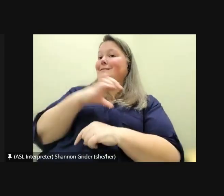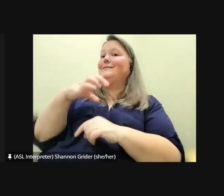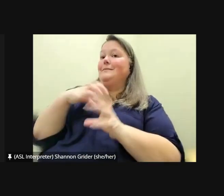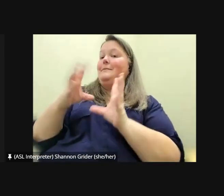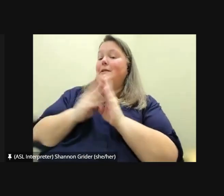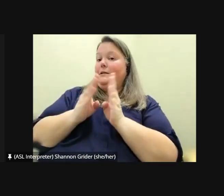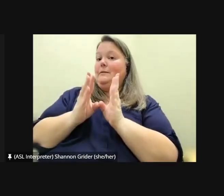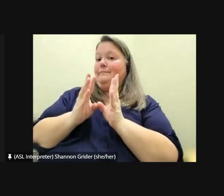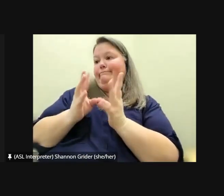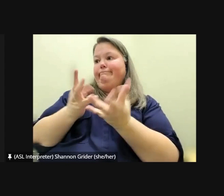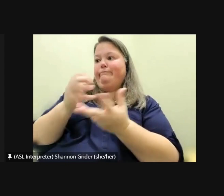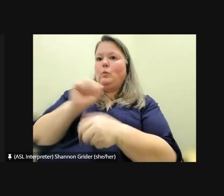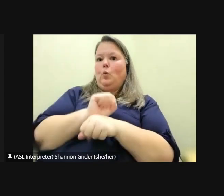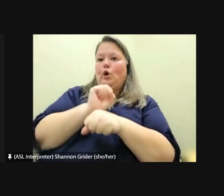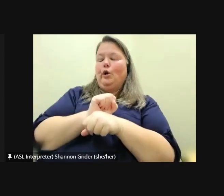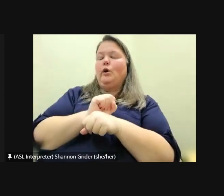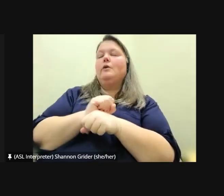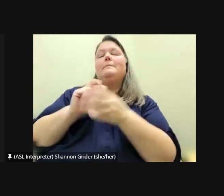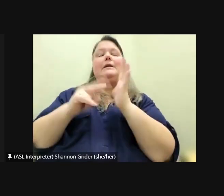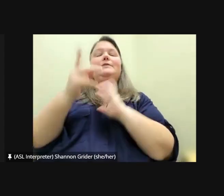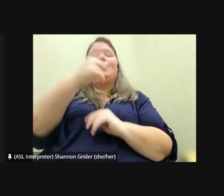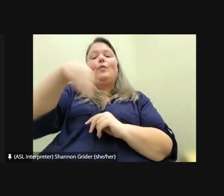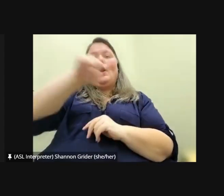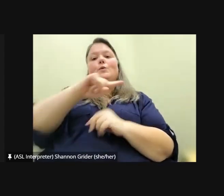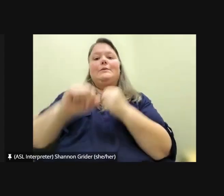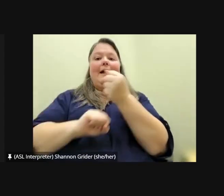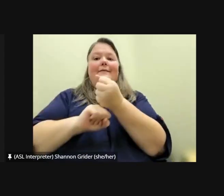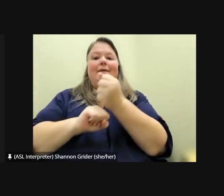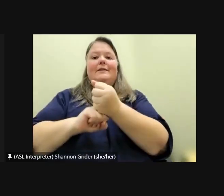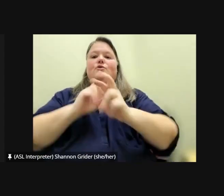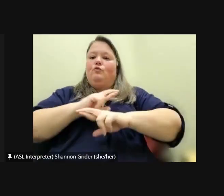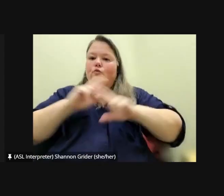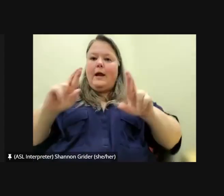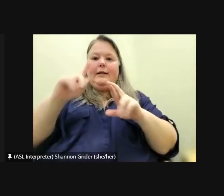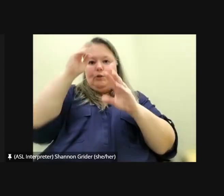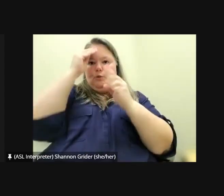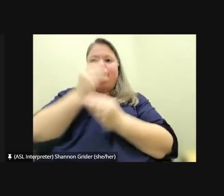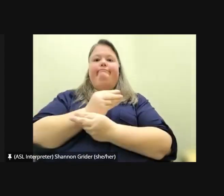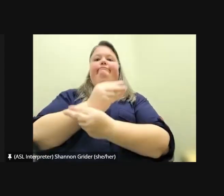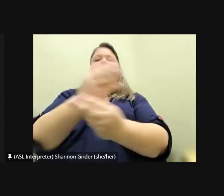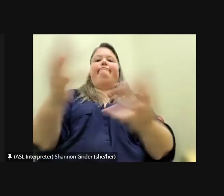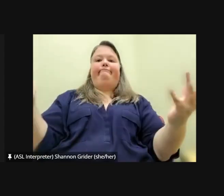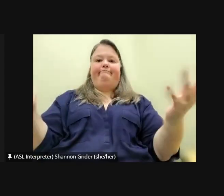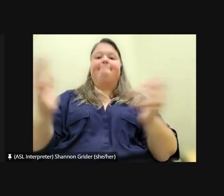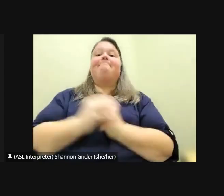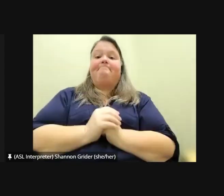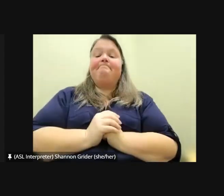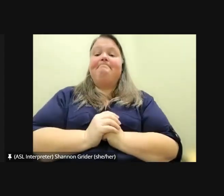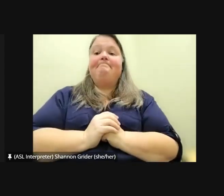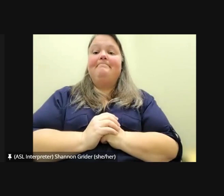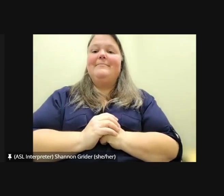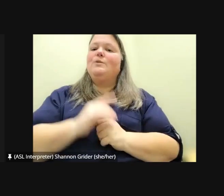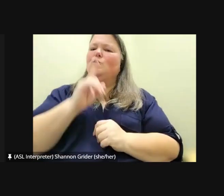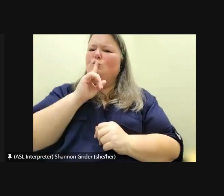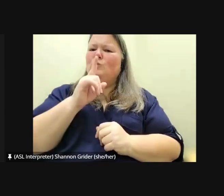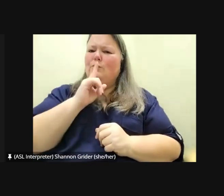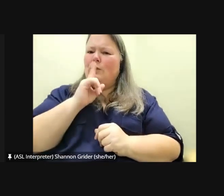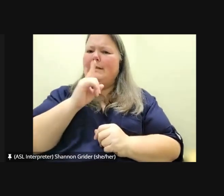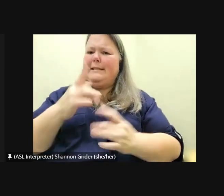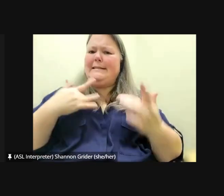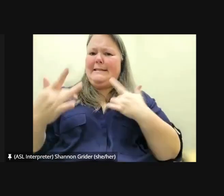those advocates are ready to carry the policy ideas that are developed here forward. So it's a really, really exciting